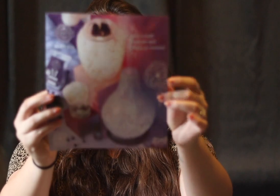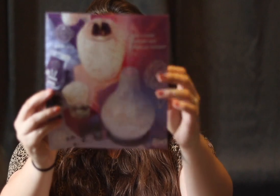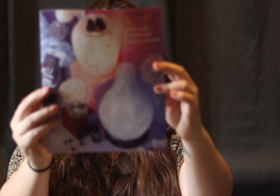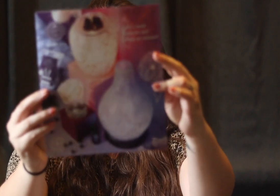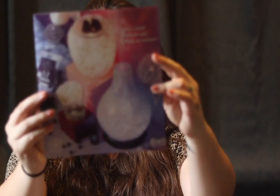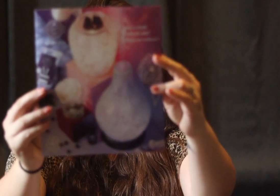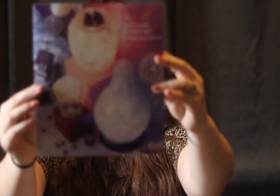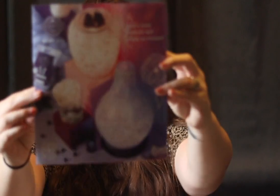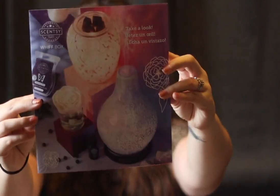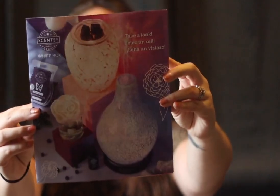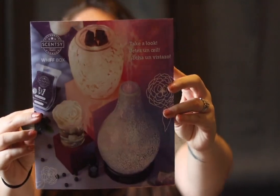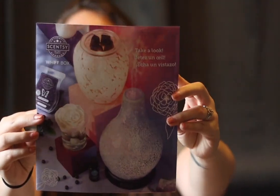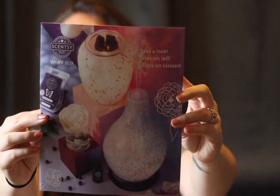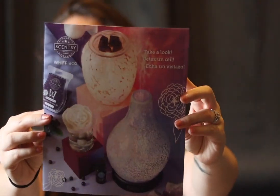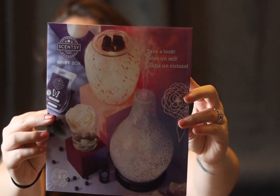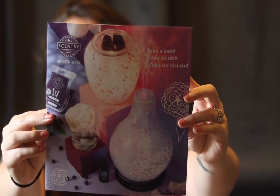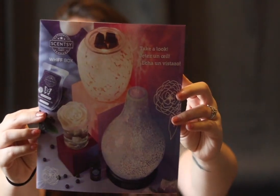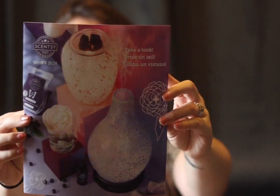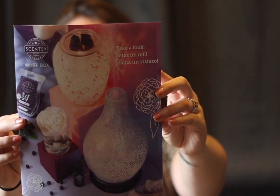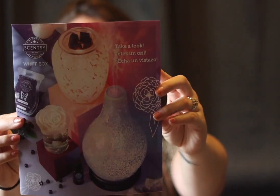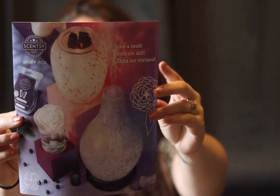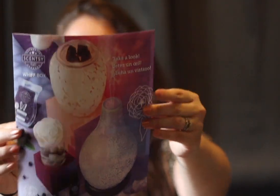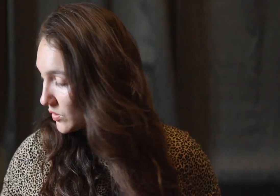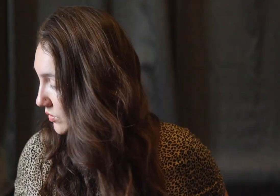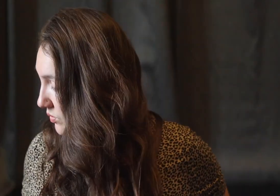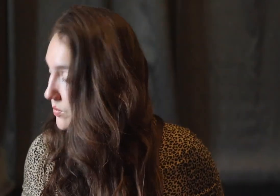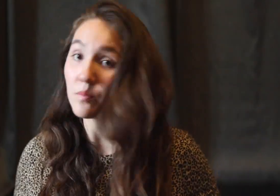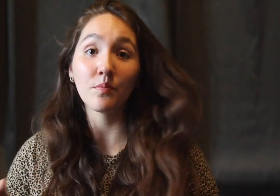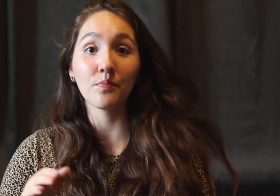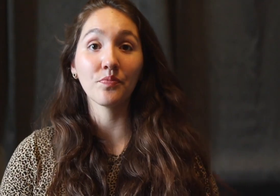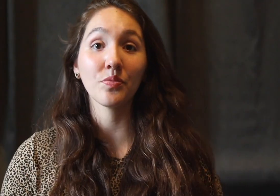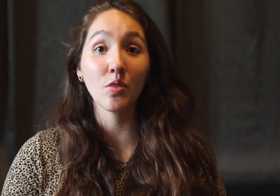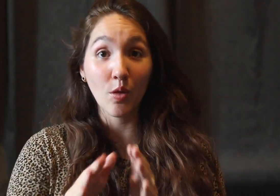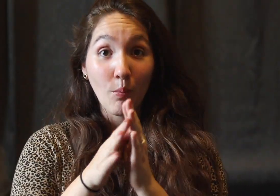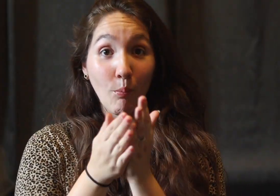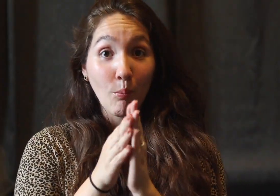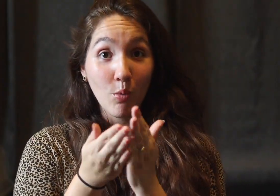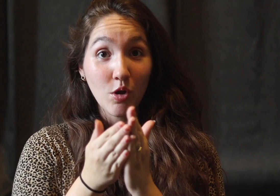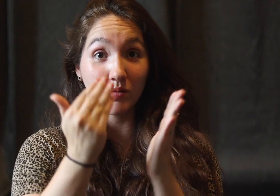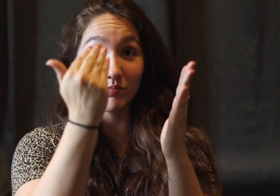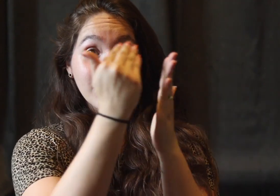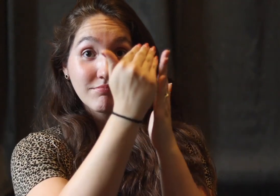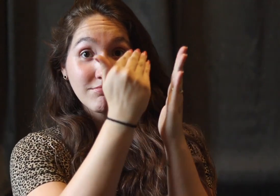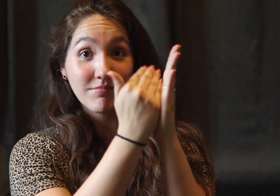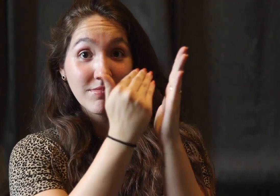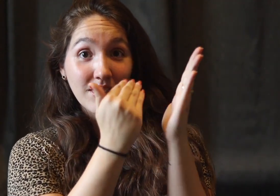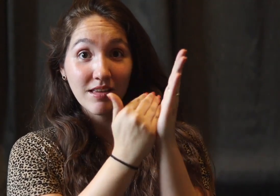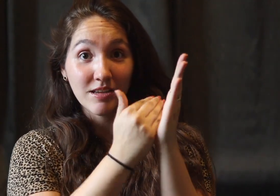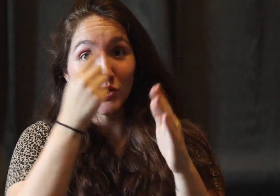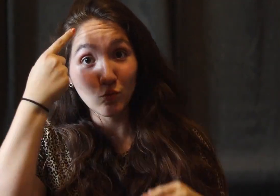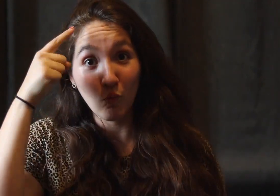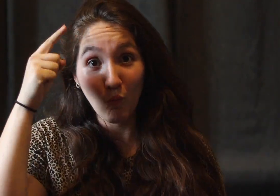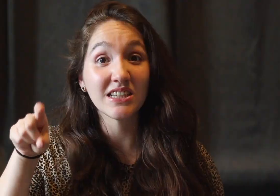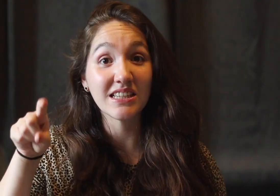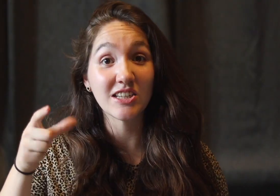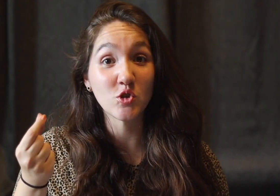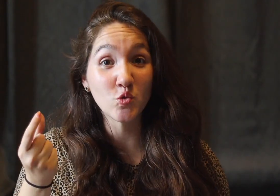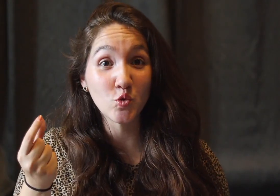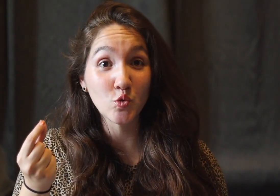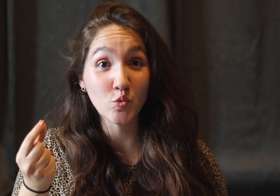So this came with the magazine like it does every month, and inside it's basically a list of things you can write,